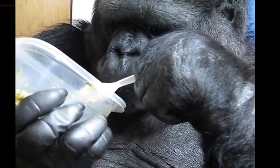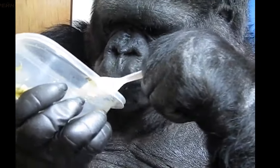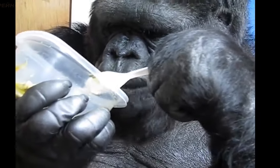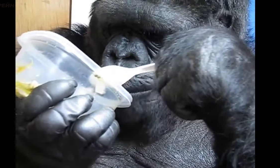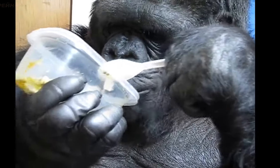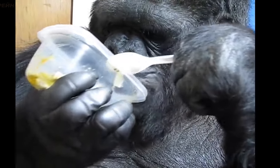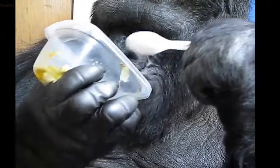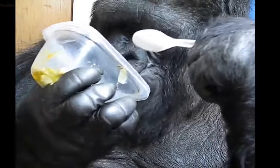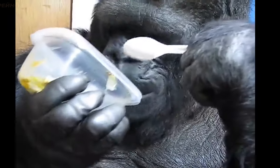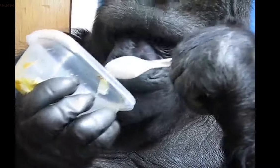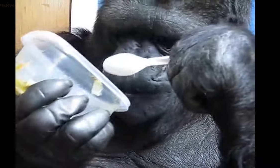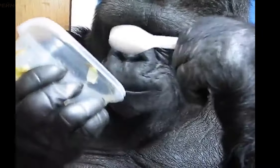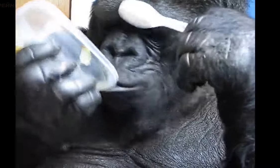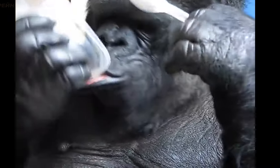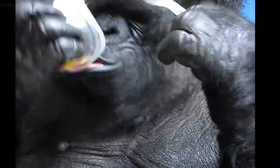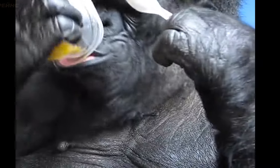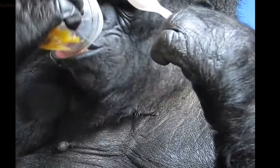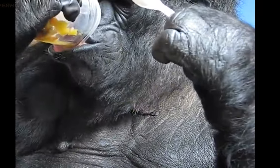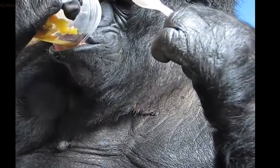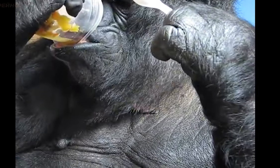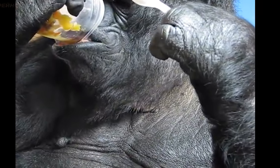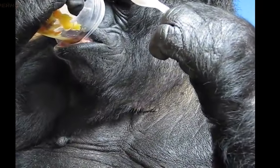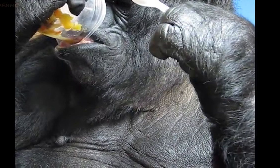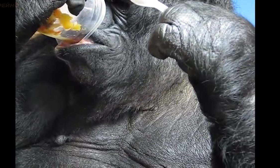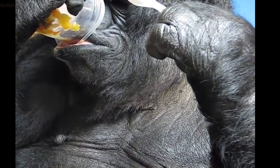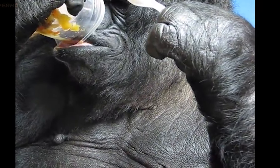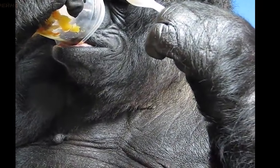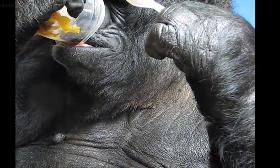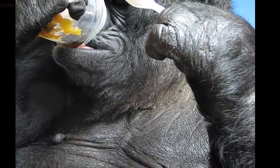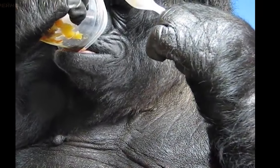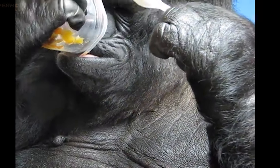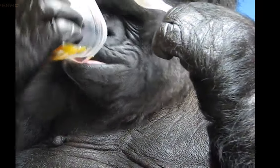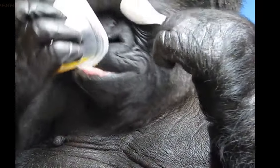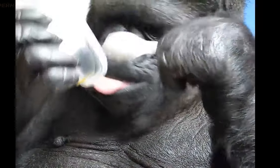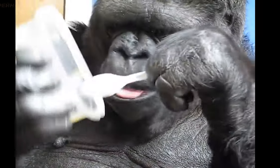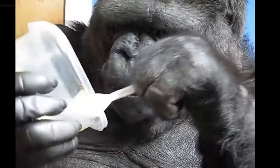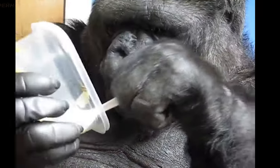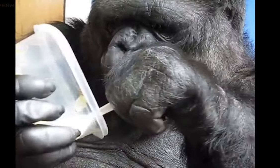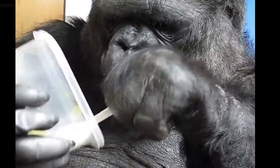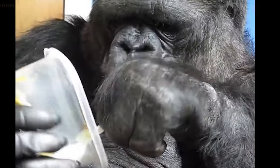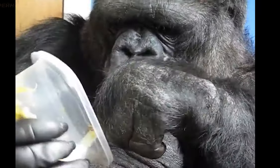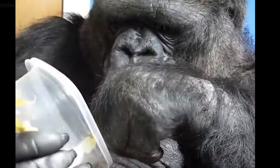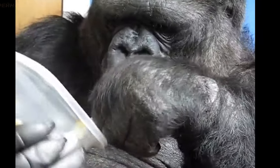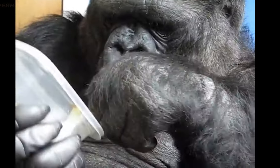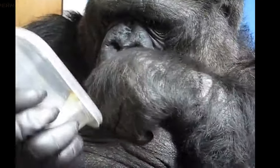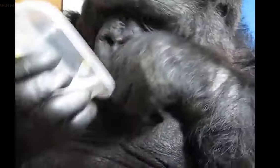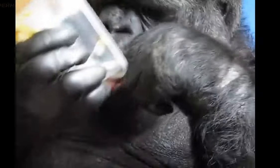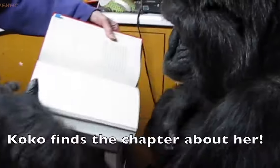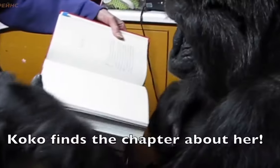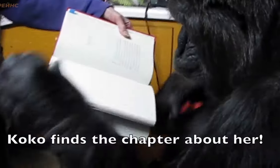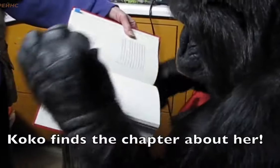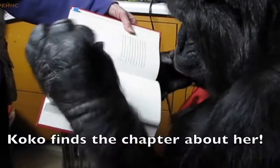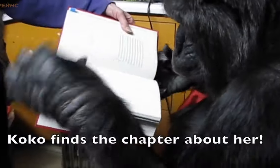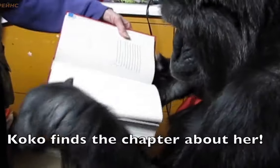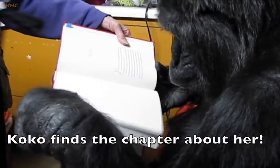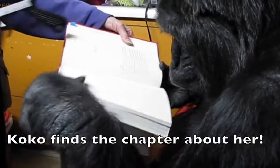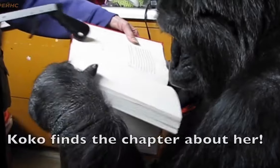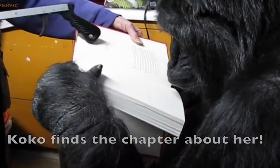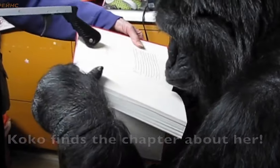quickly. Additionally, for her daily walk, if she was offered a yellow sweater, Coco demanded a sweater in her favorite color, red. In this way,